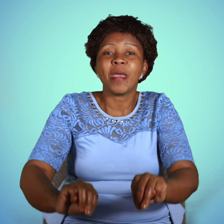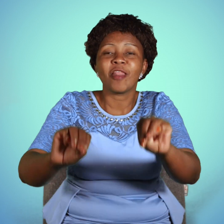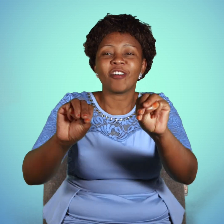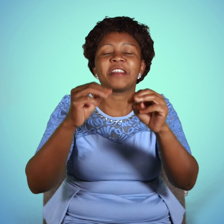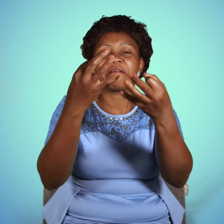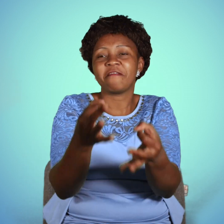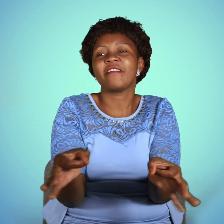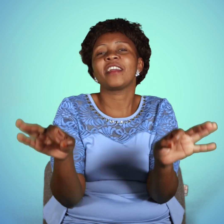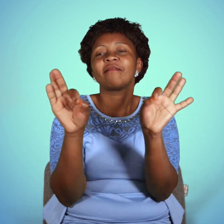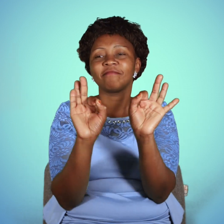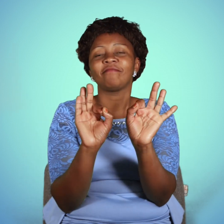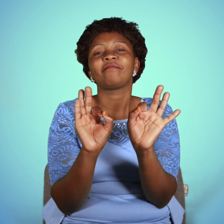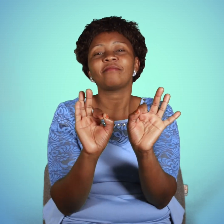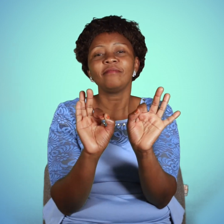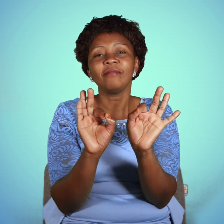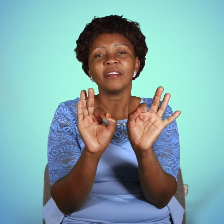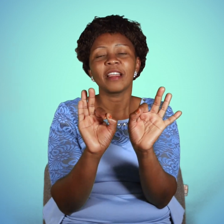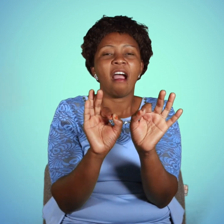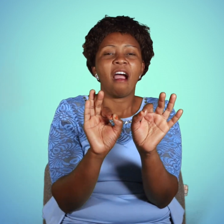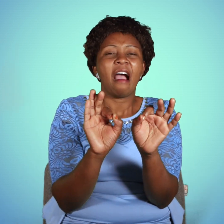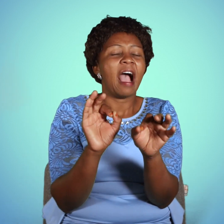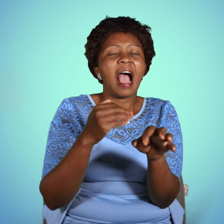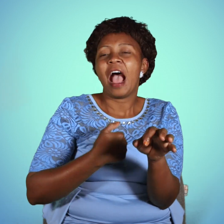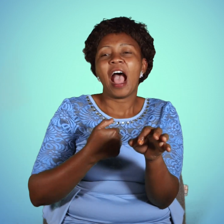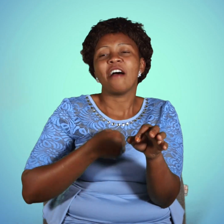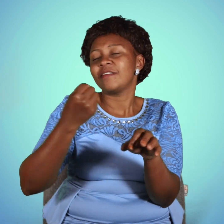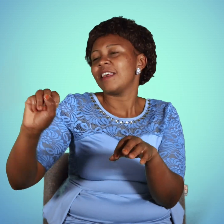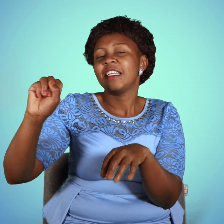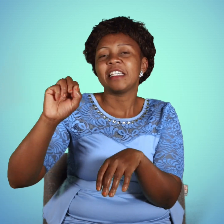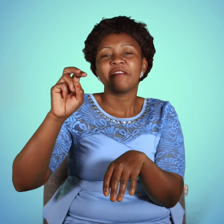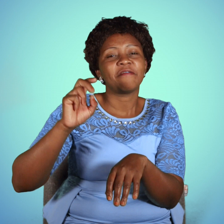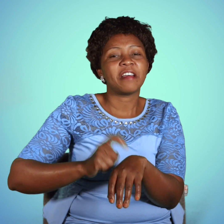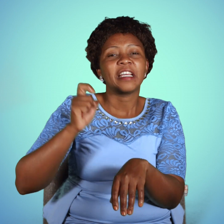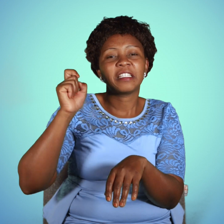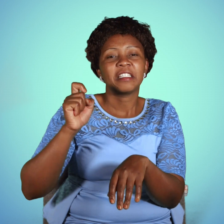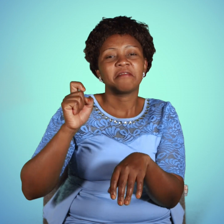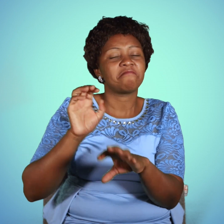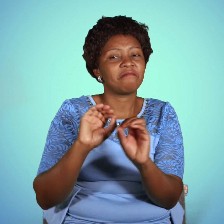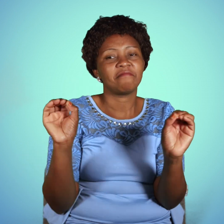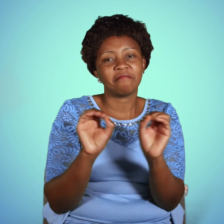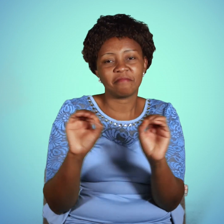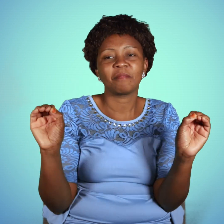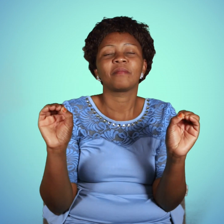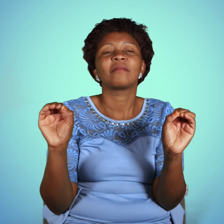This method is free. It has no harmful side effects to the body.